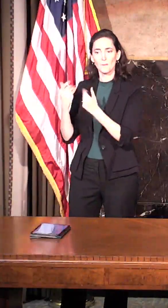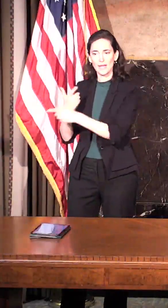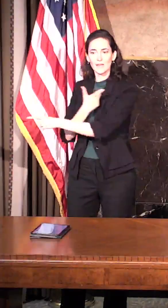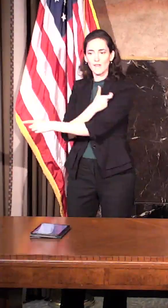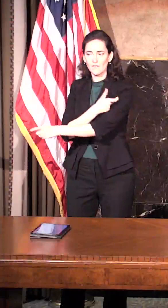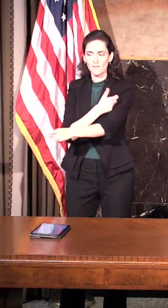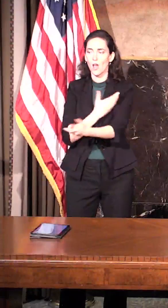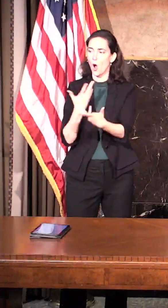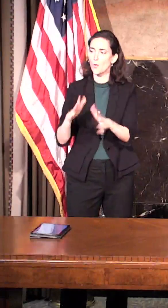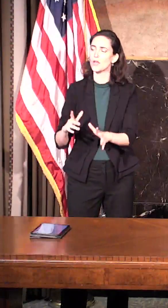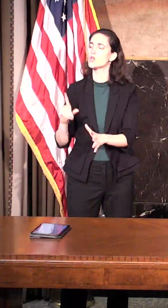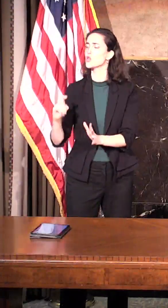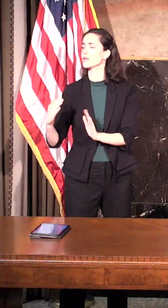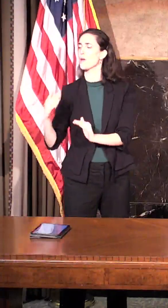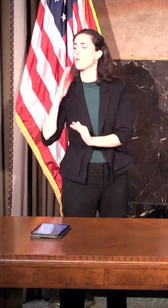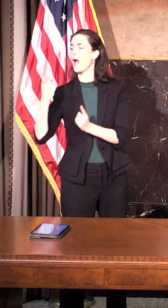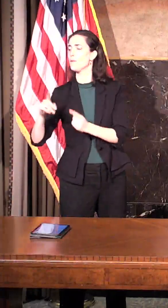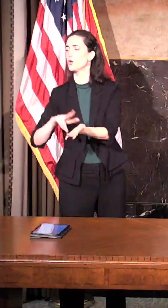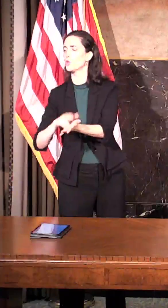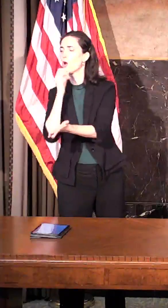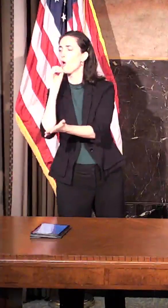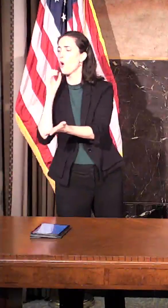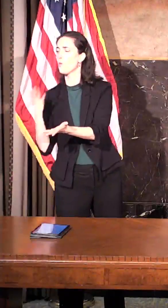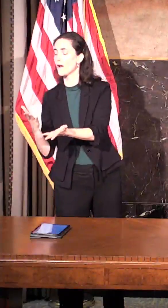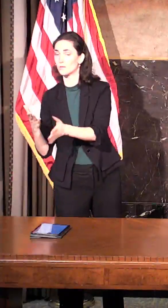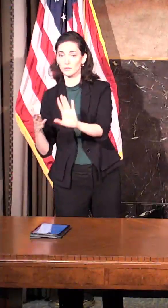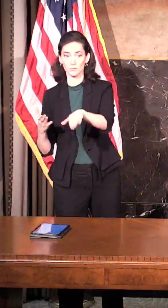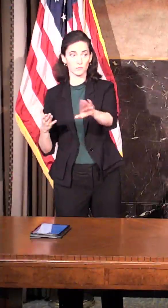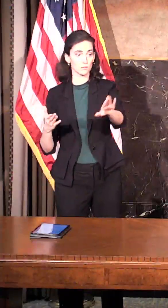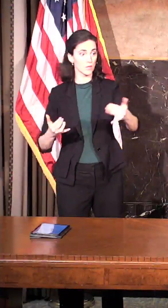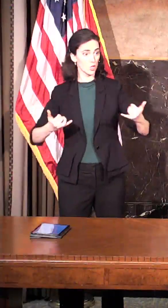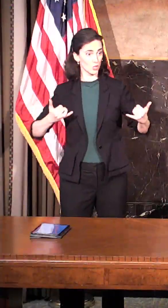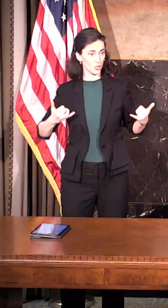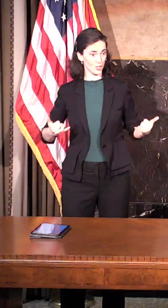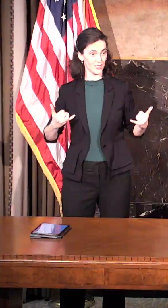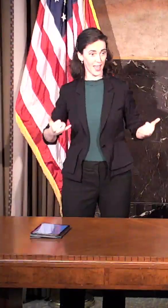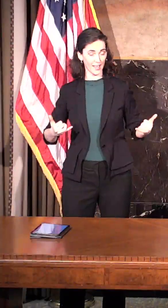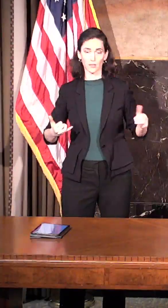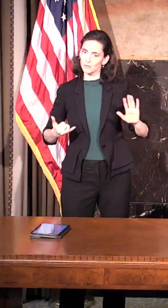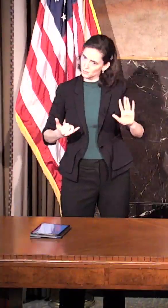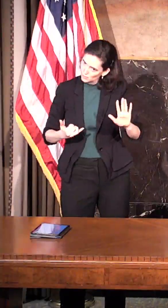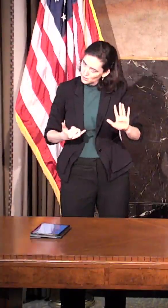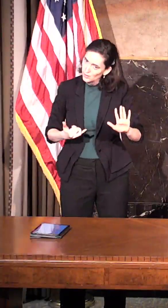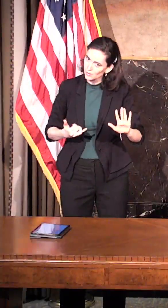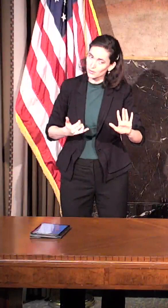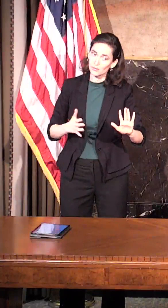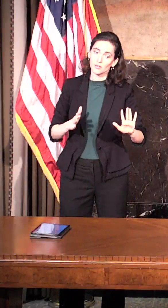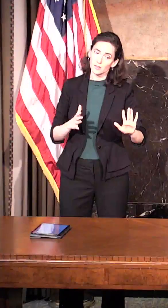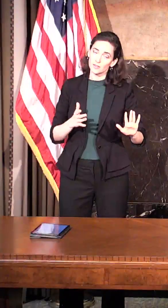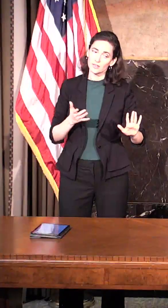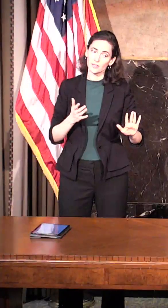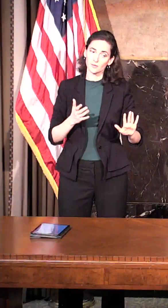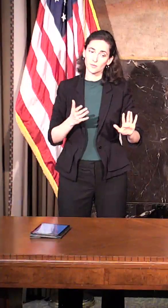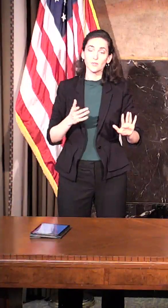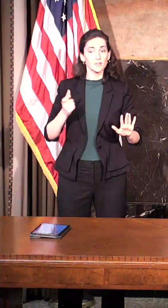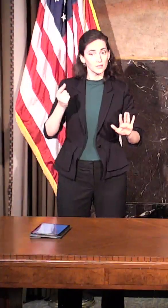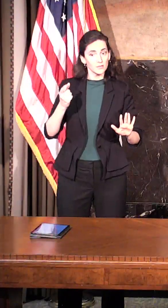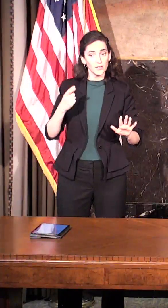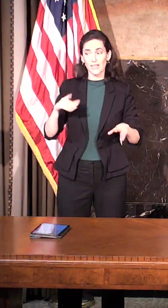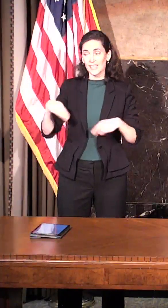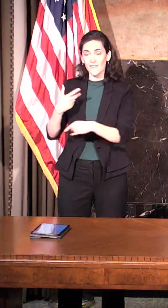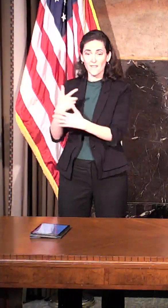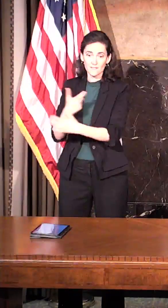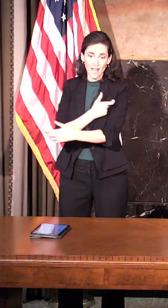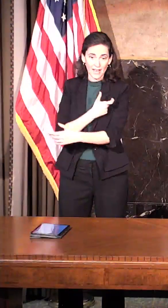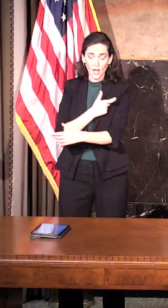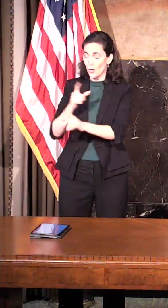protection with vaccine there. As of today, and again, I say this with the caveat that there was a little bit of interruption in